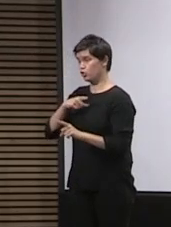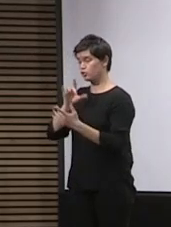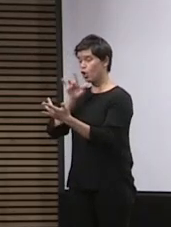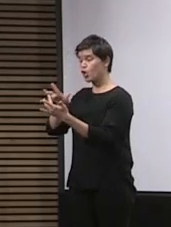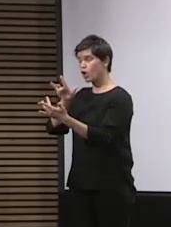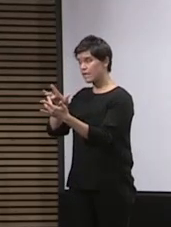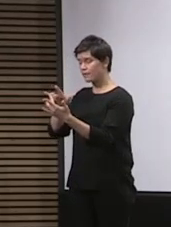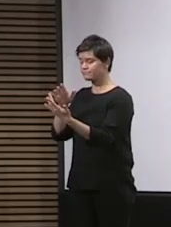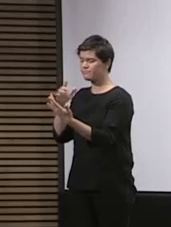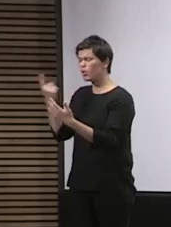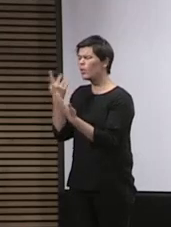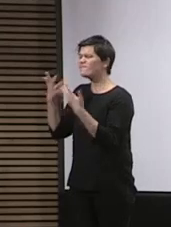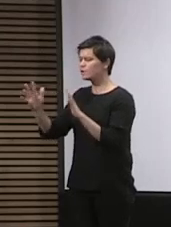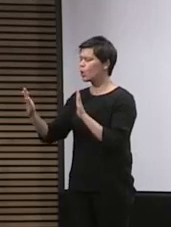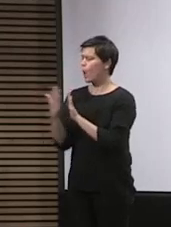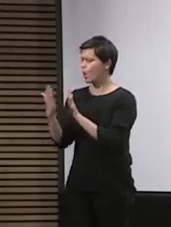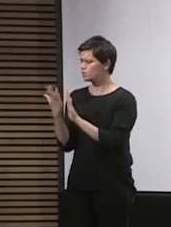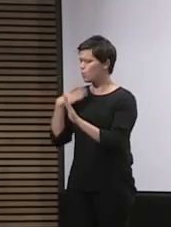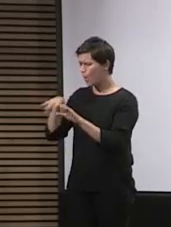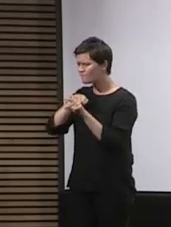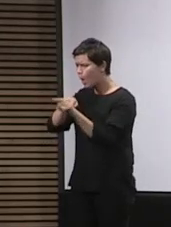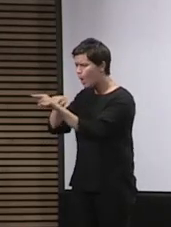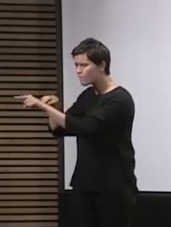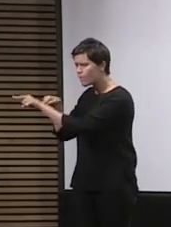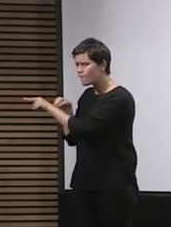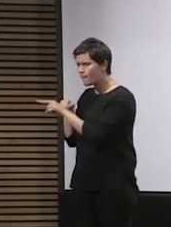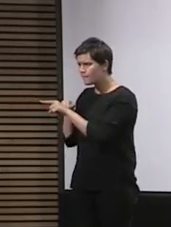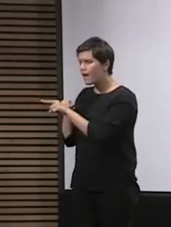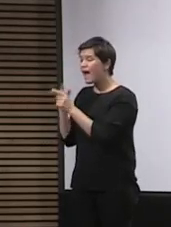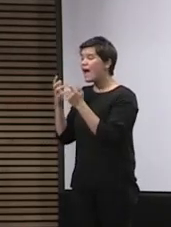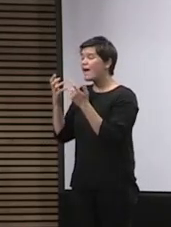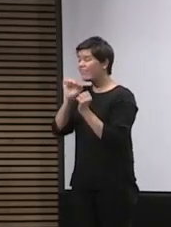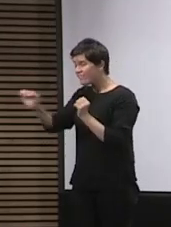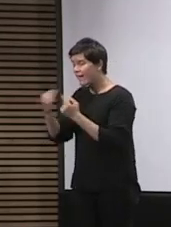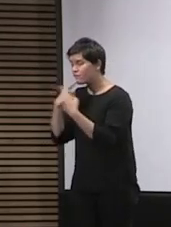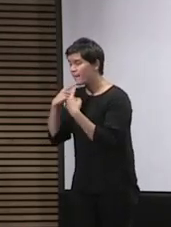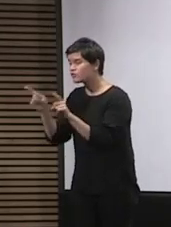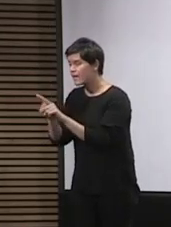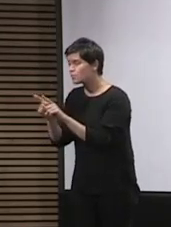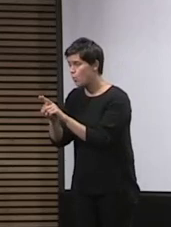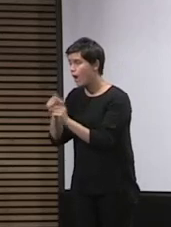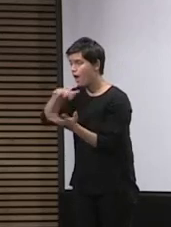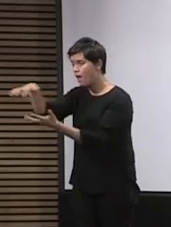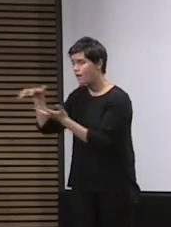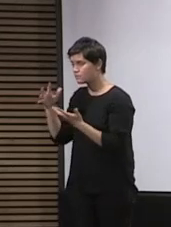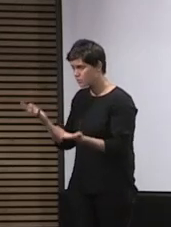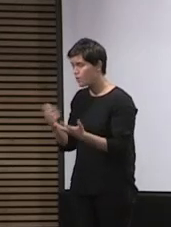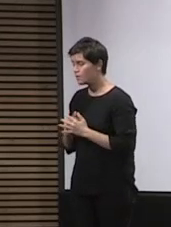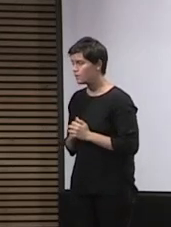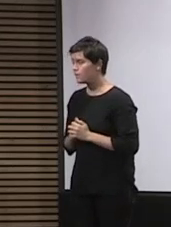and also to provide information on those contacts. Which country is the source